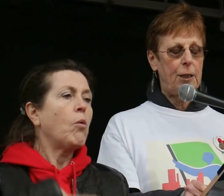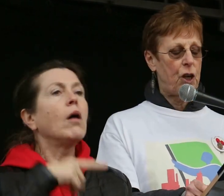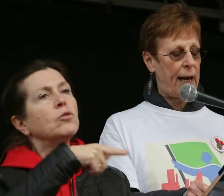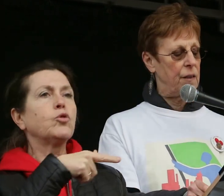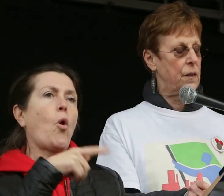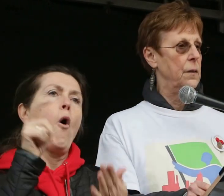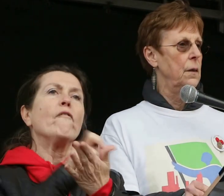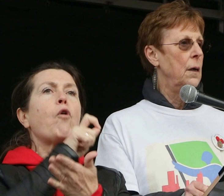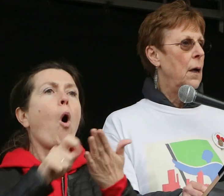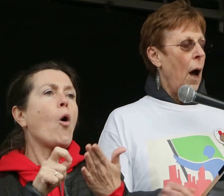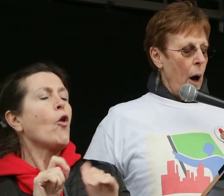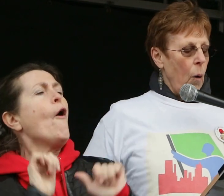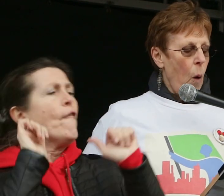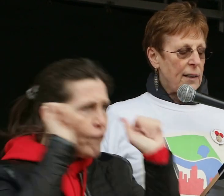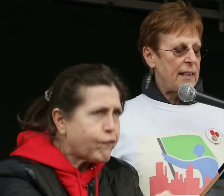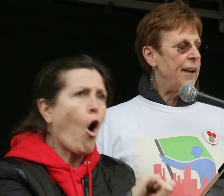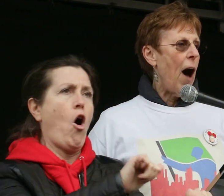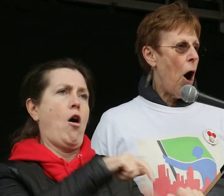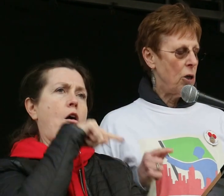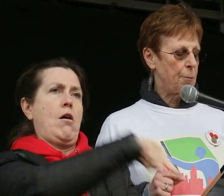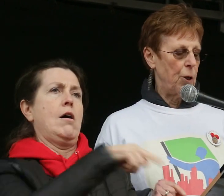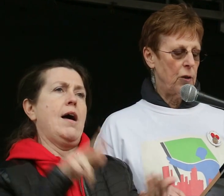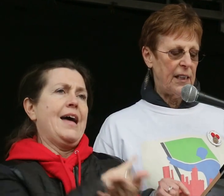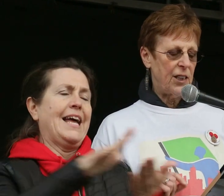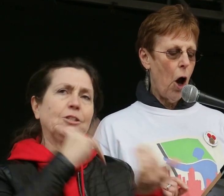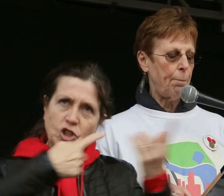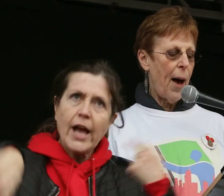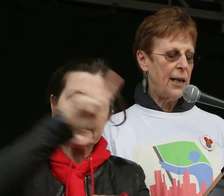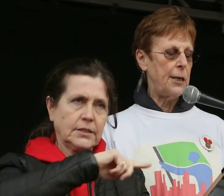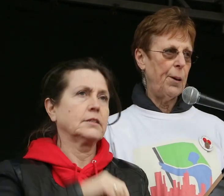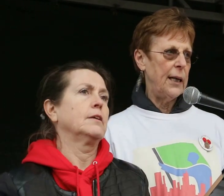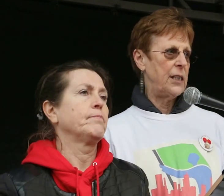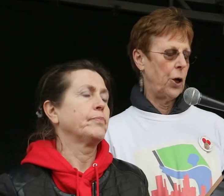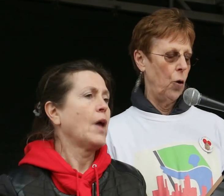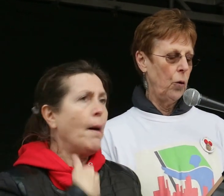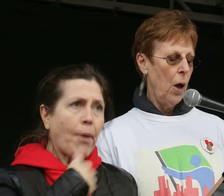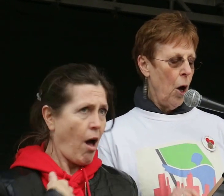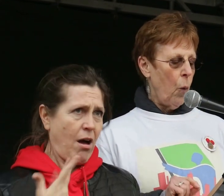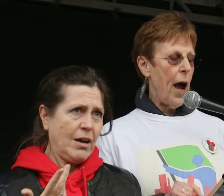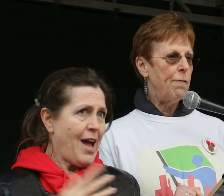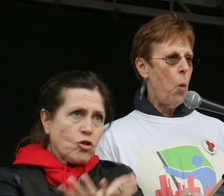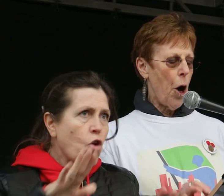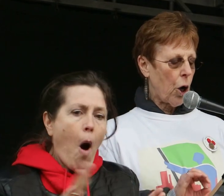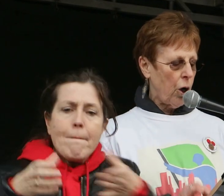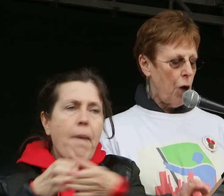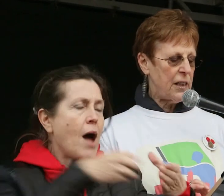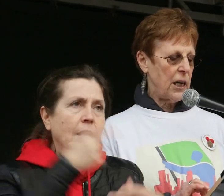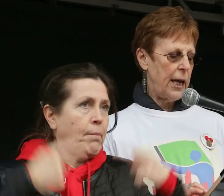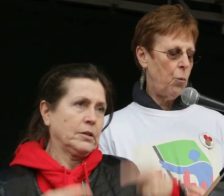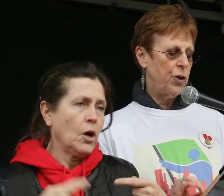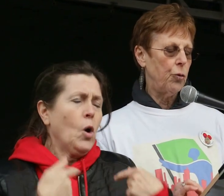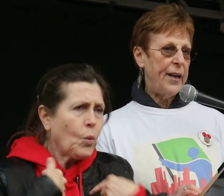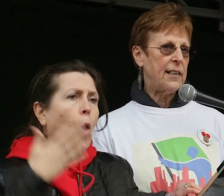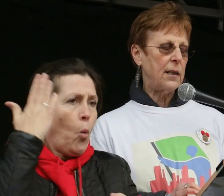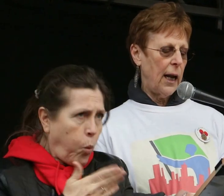the NHS. While Save Our Hospitals is not party political, we have worked